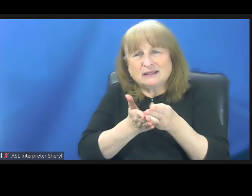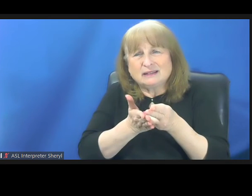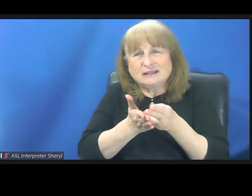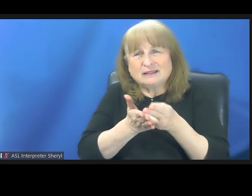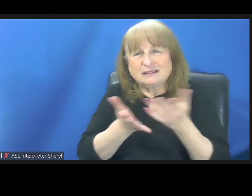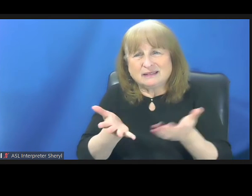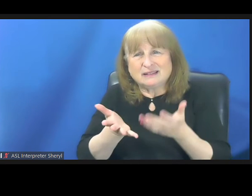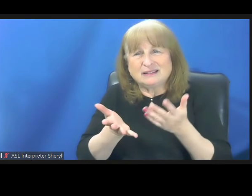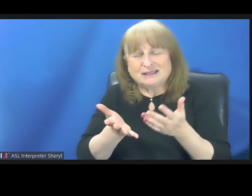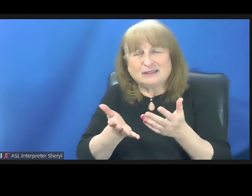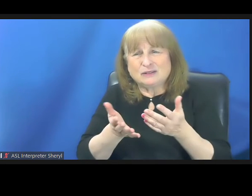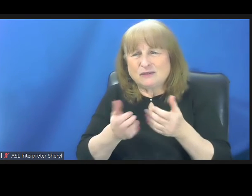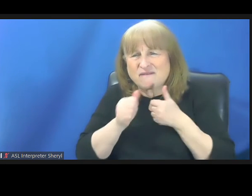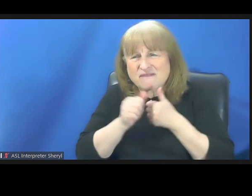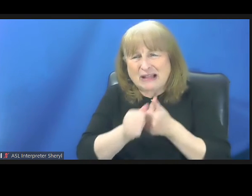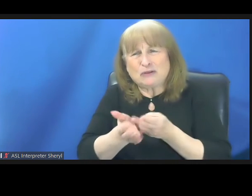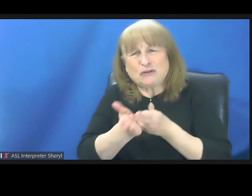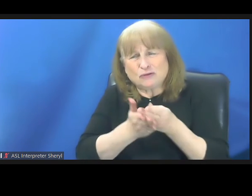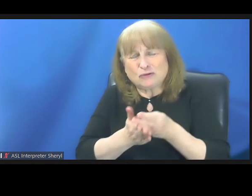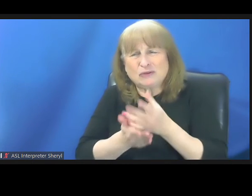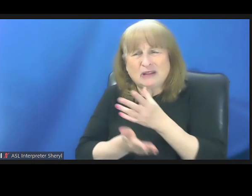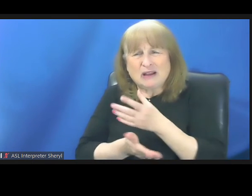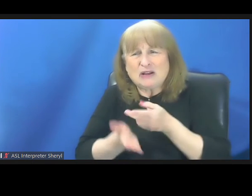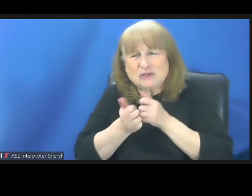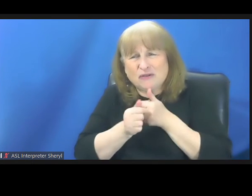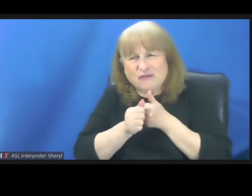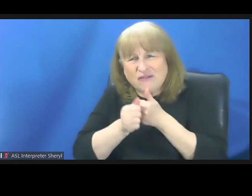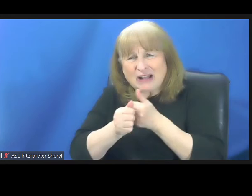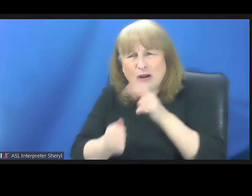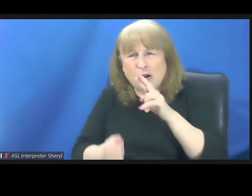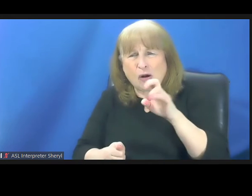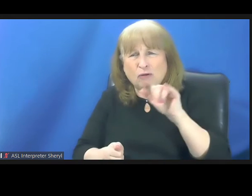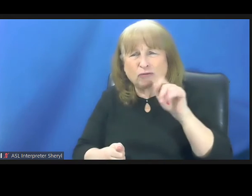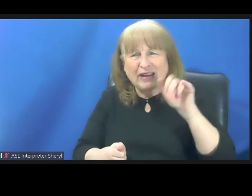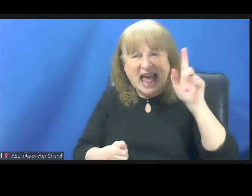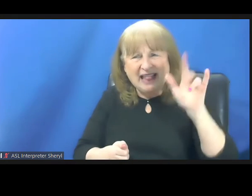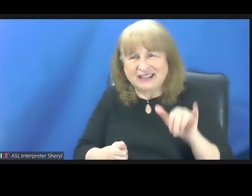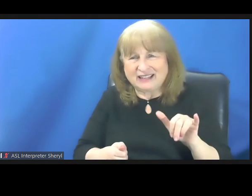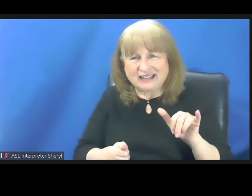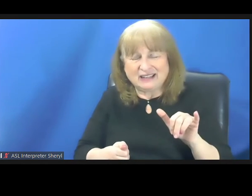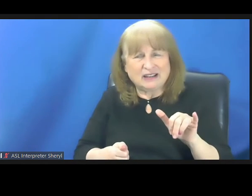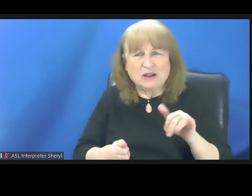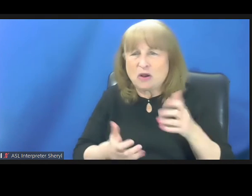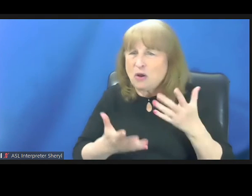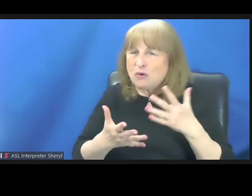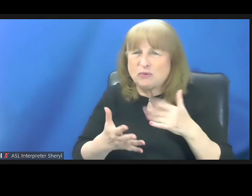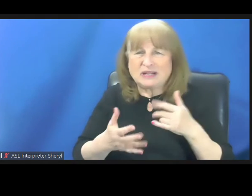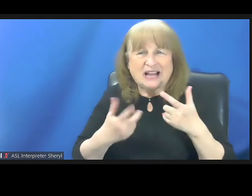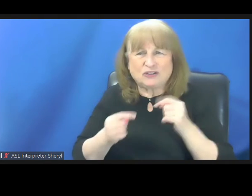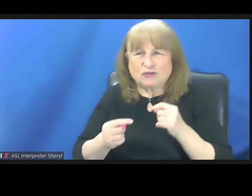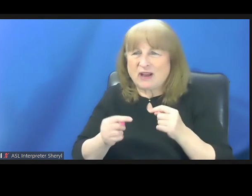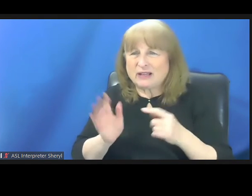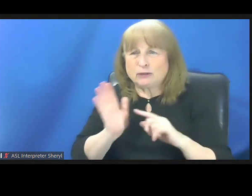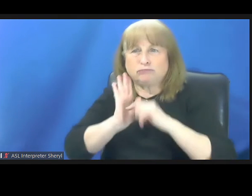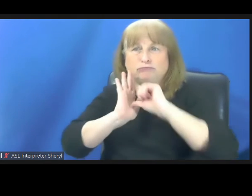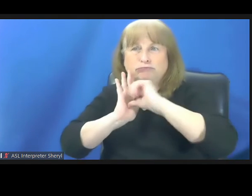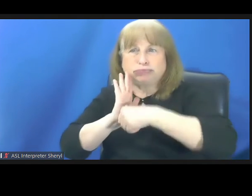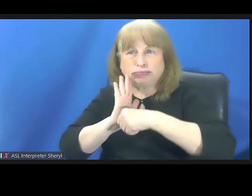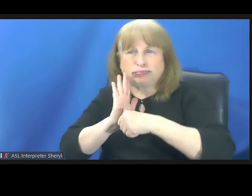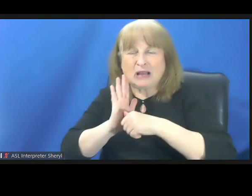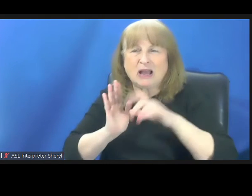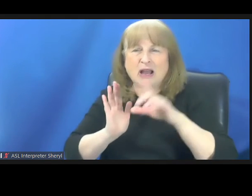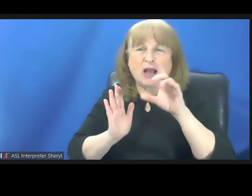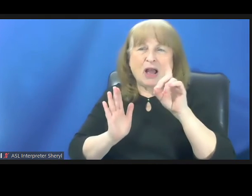to the truth and to the reality. So we didn't hide domestic violence, but it was brought in